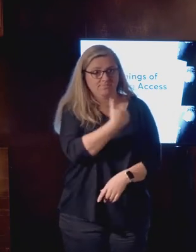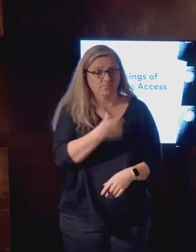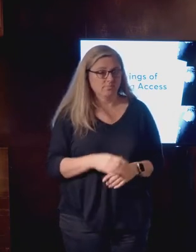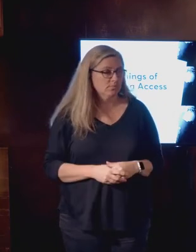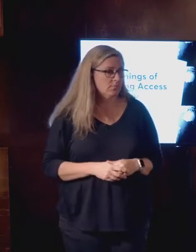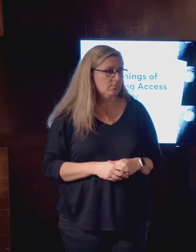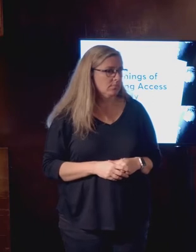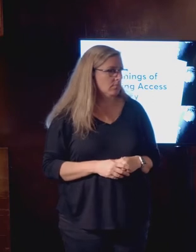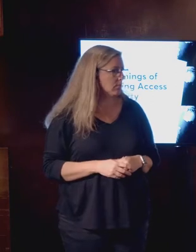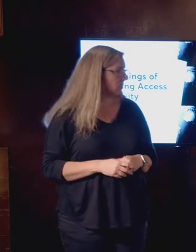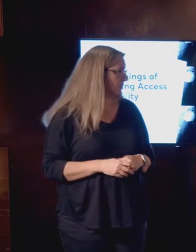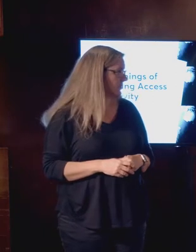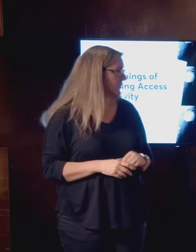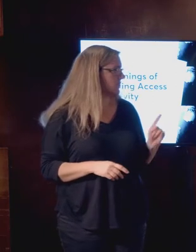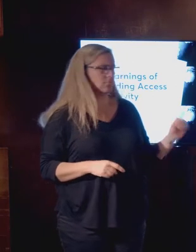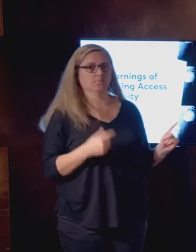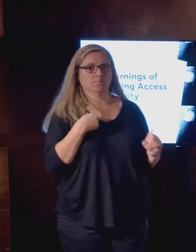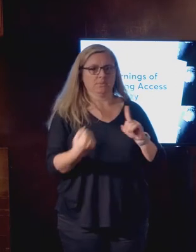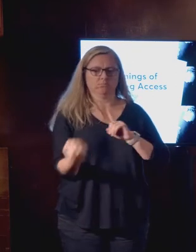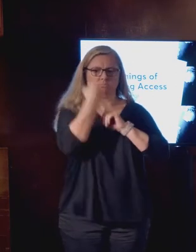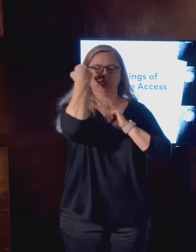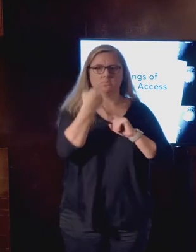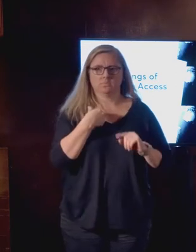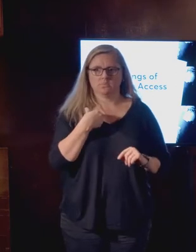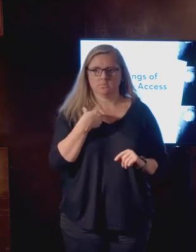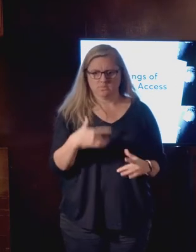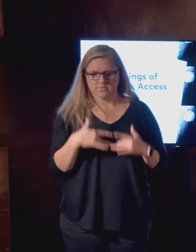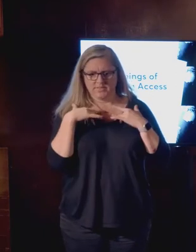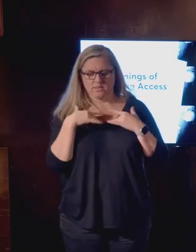That's really... That made me really,